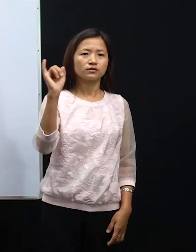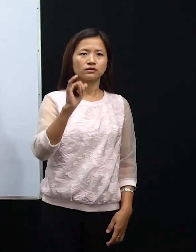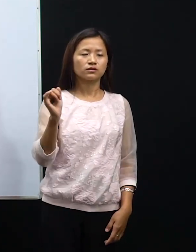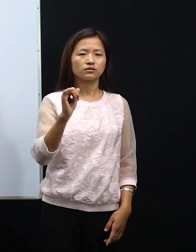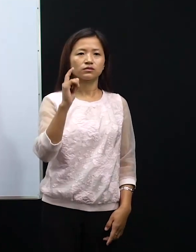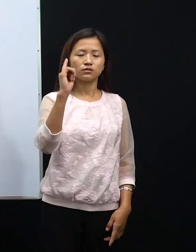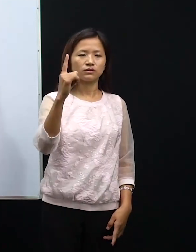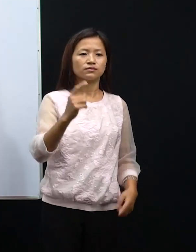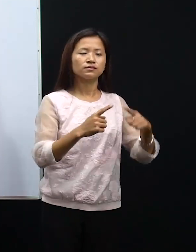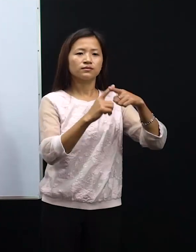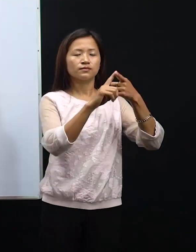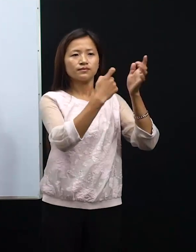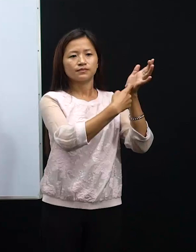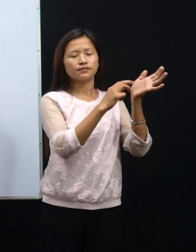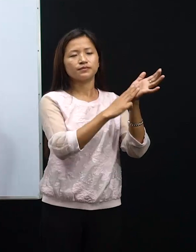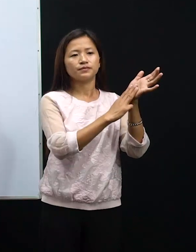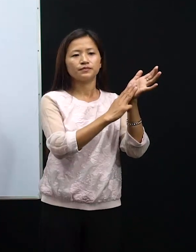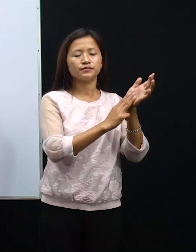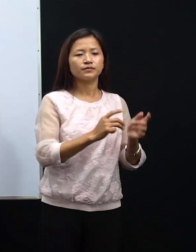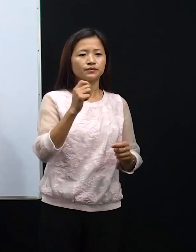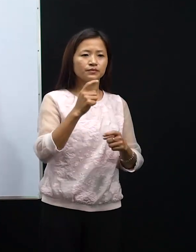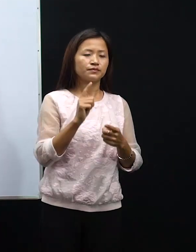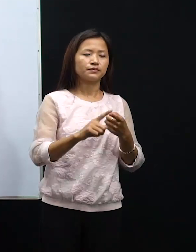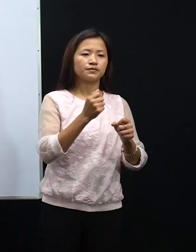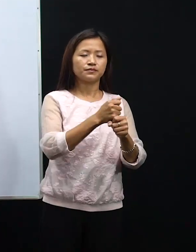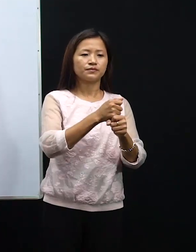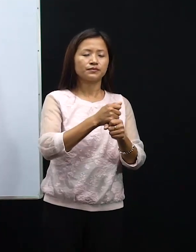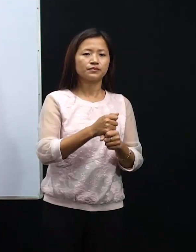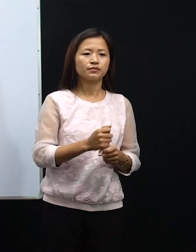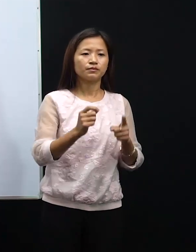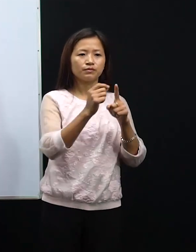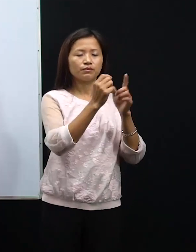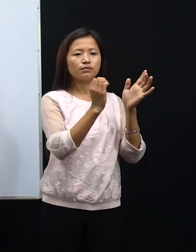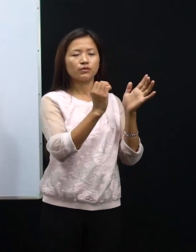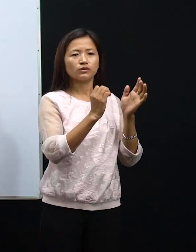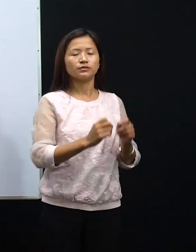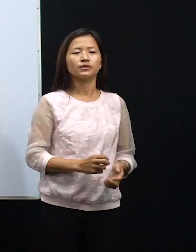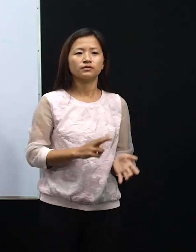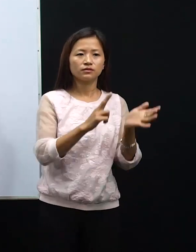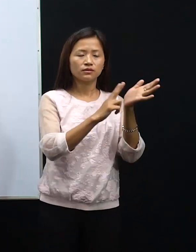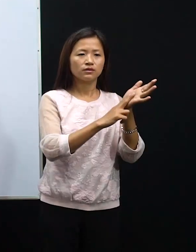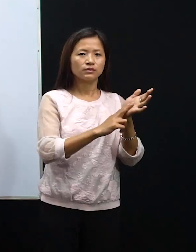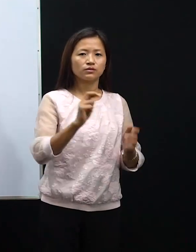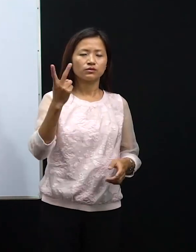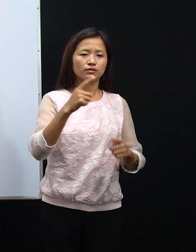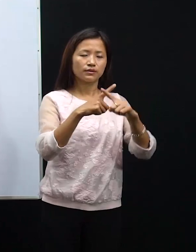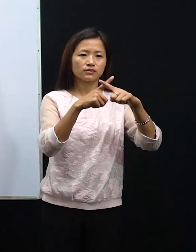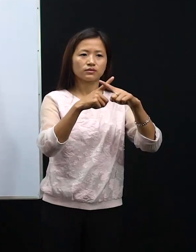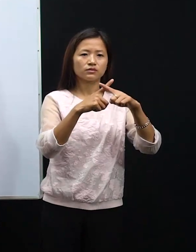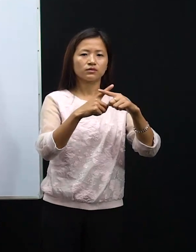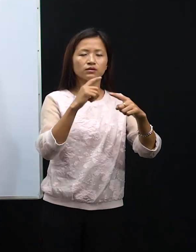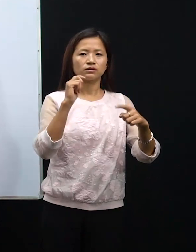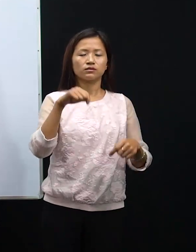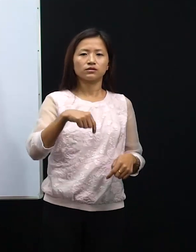1 term. All right. So for example, a polynomial can be 2x. It can be a polynomial. This 2x